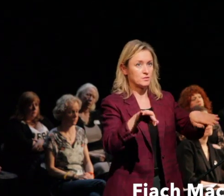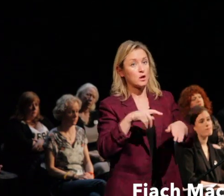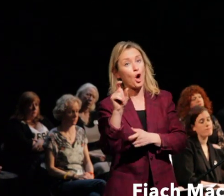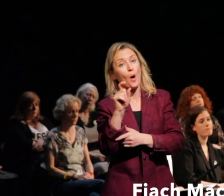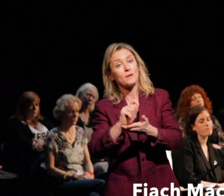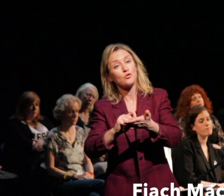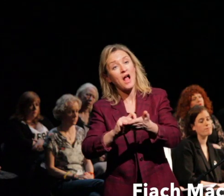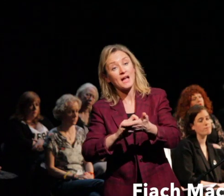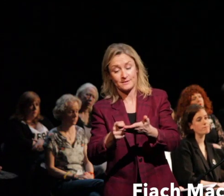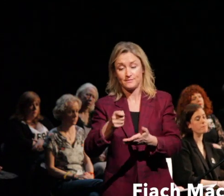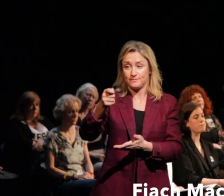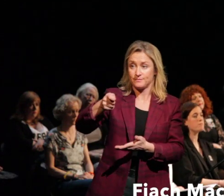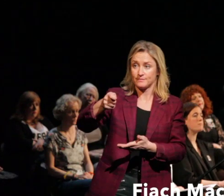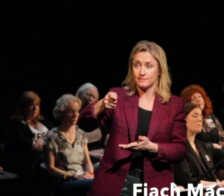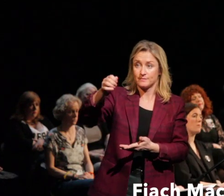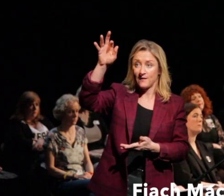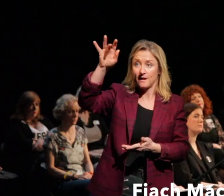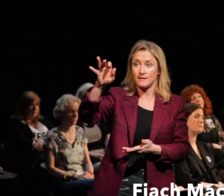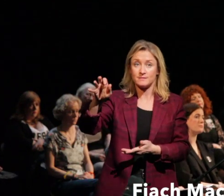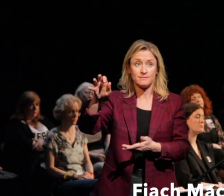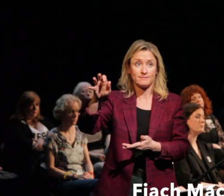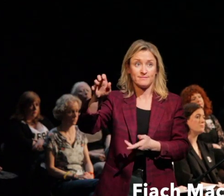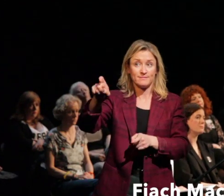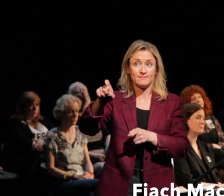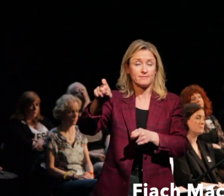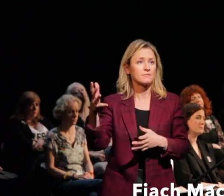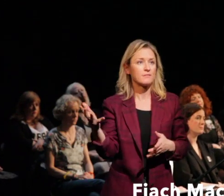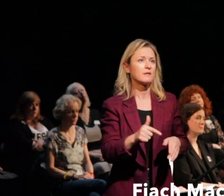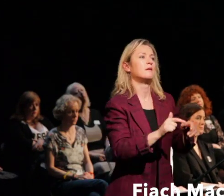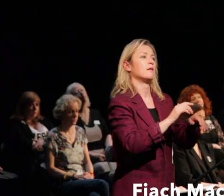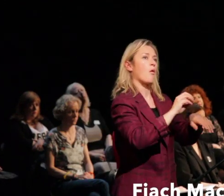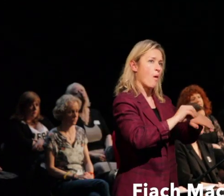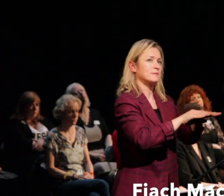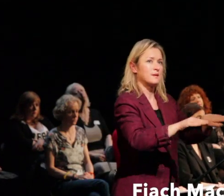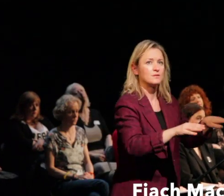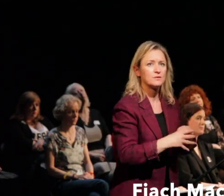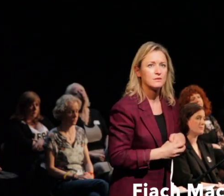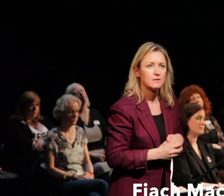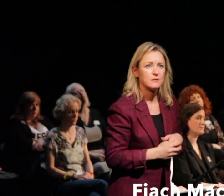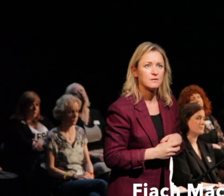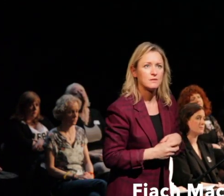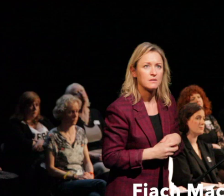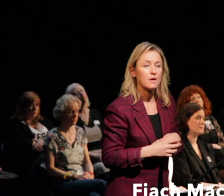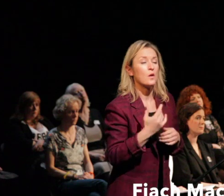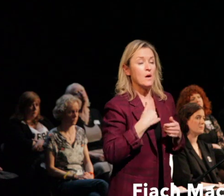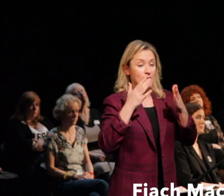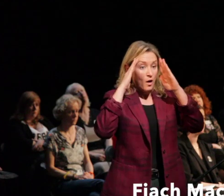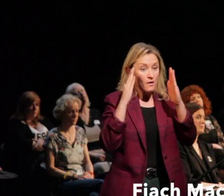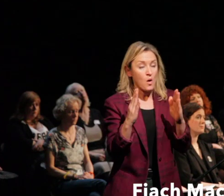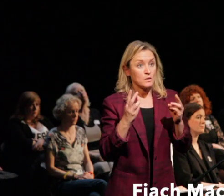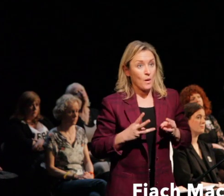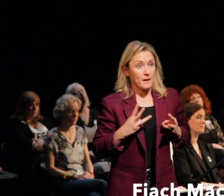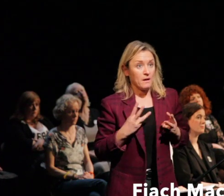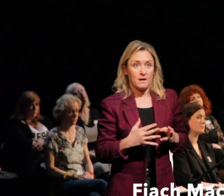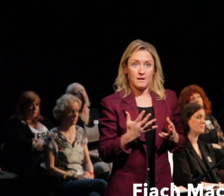I learned that a 50-50 gender balance in commissioning won't balance out decades of invisible women. Under the